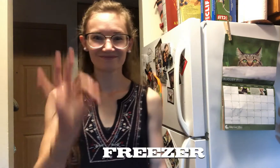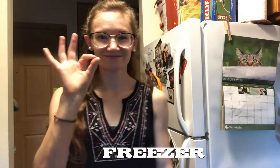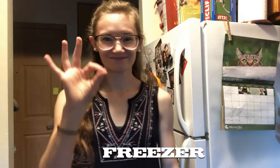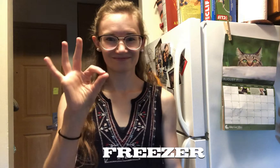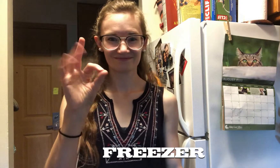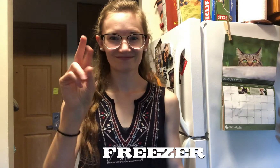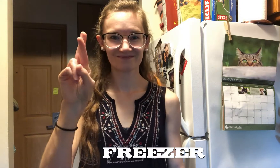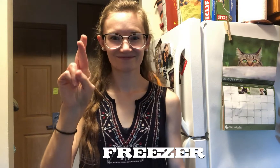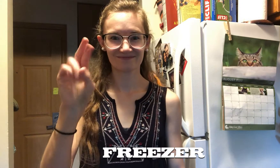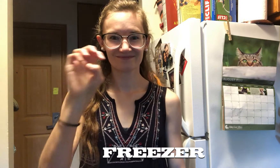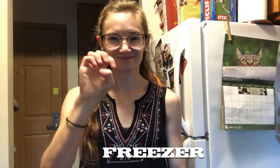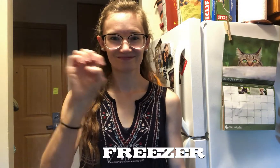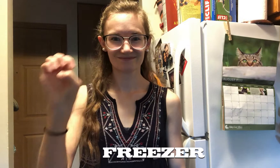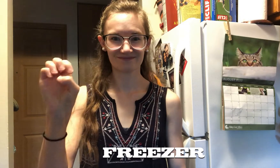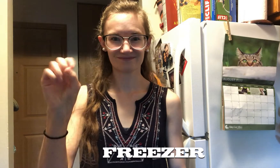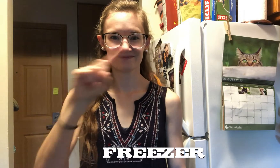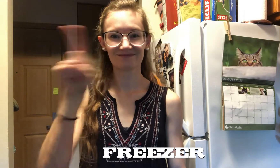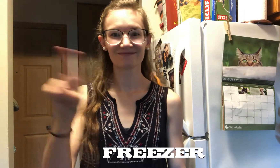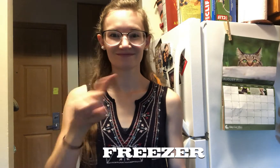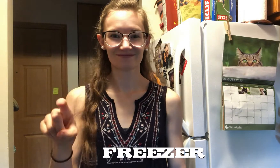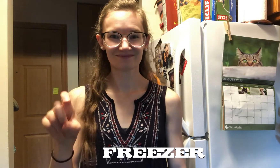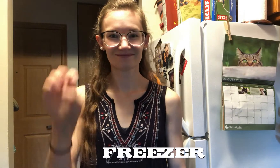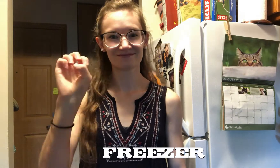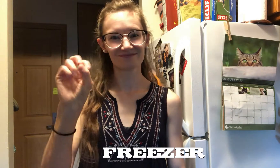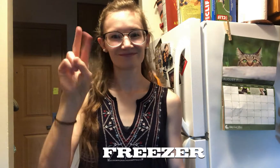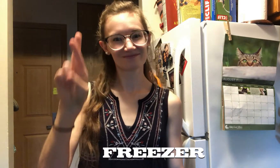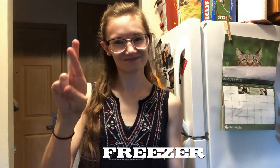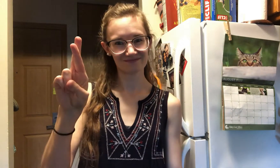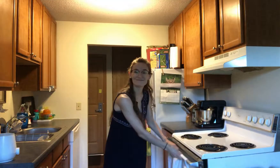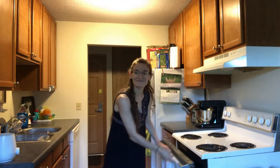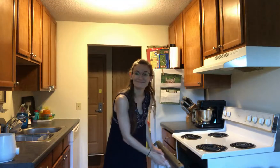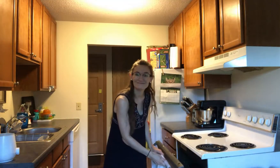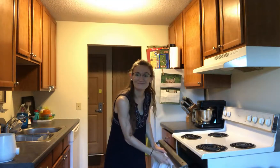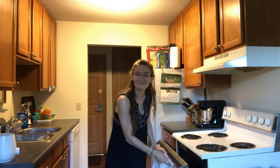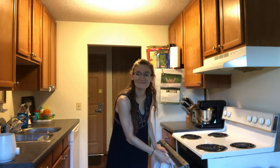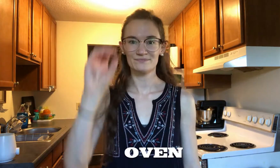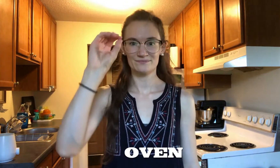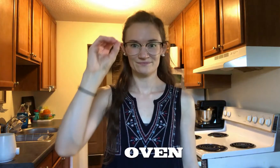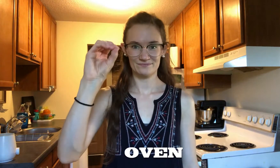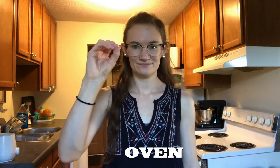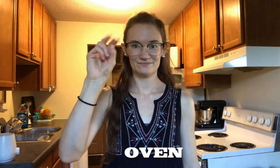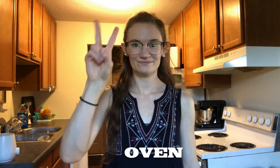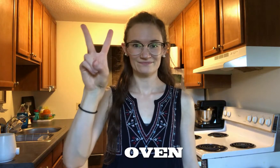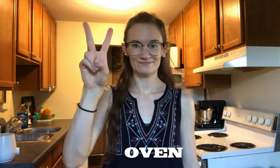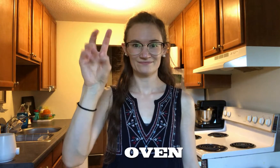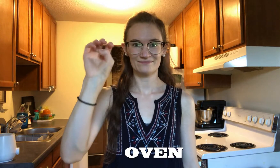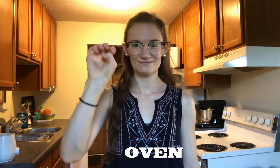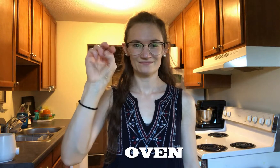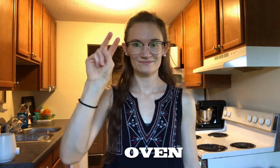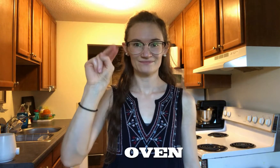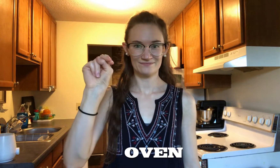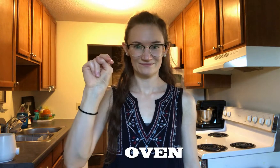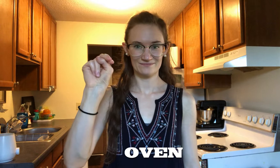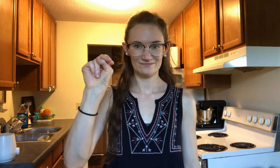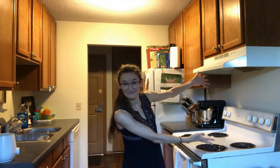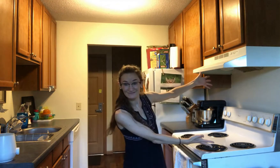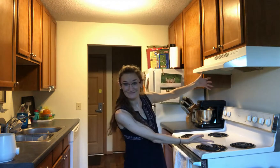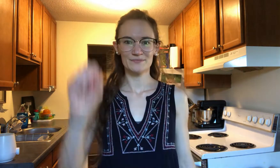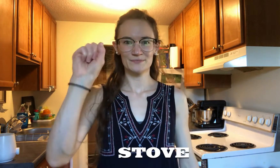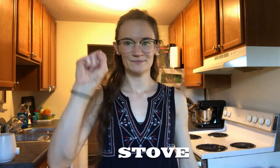names of people in your family, TV shows, whatever it is that helps you. Things out in nature, make sure you're just practicing that fingerspelling